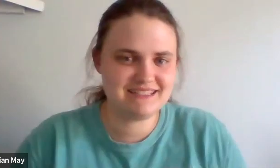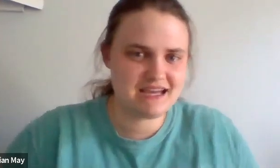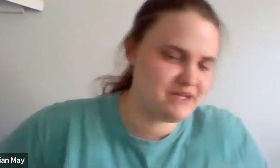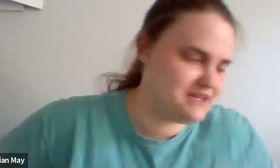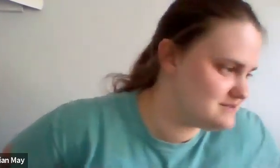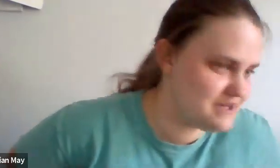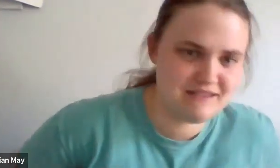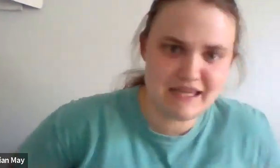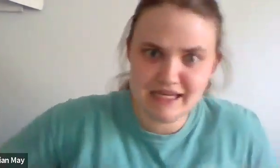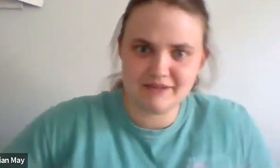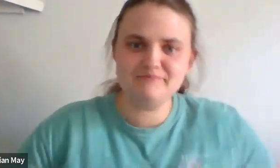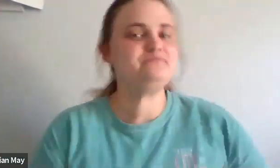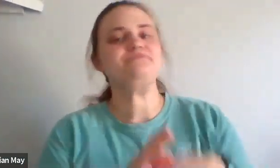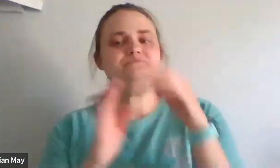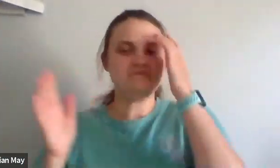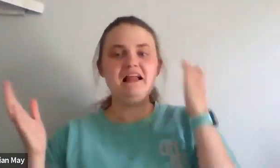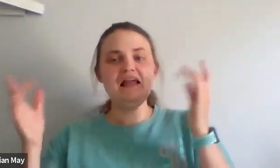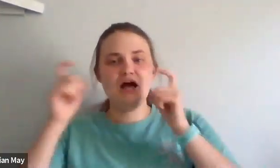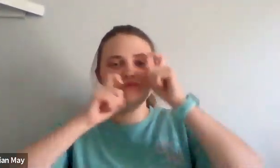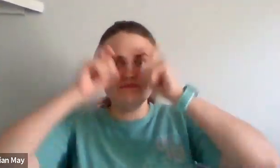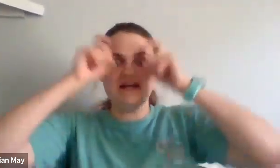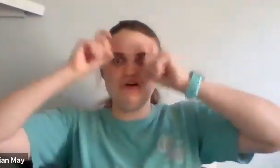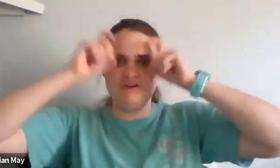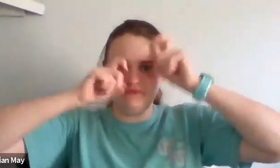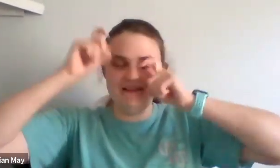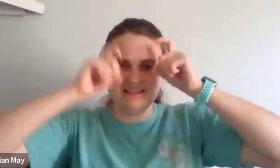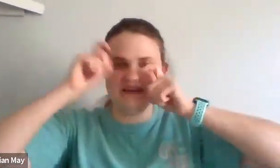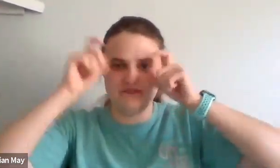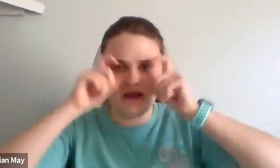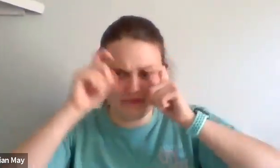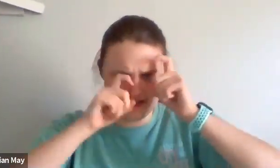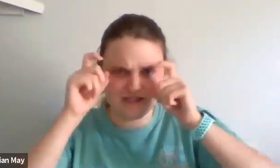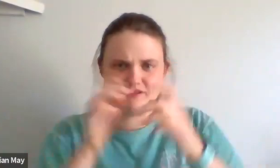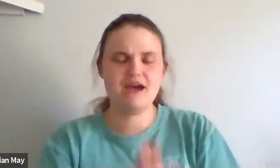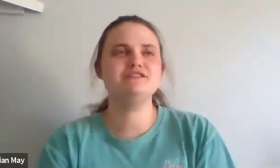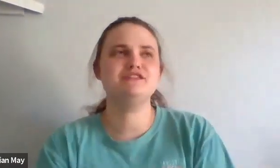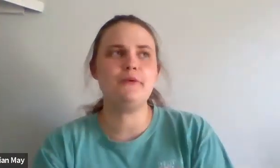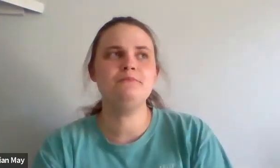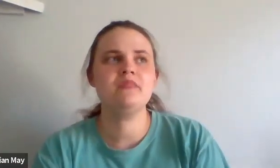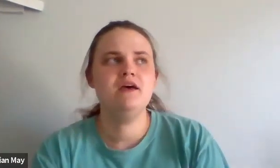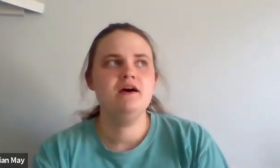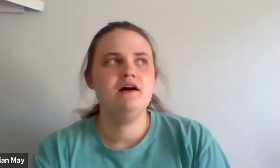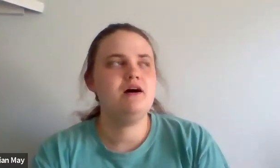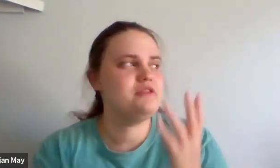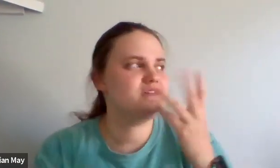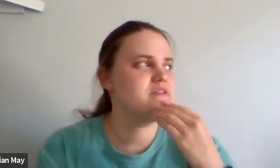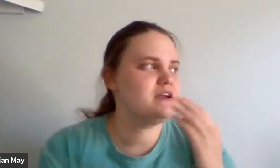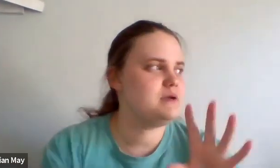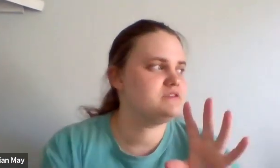sass my kids because they need it. It helps them pick up on their realizing if they're having mistakes with that. So, oh, there's something that came with that I